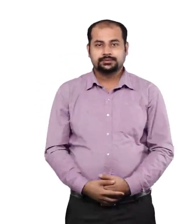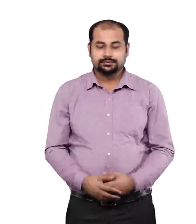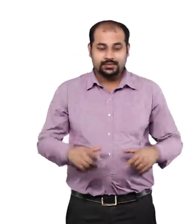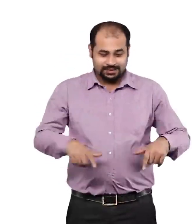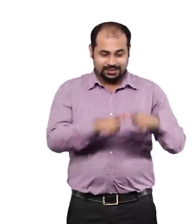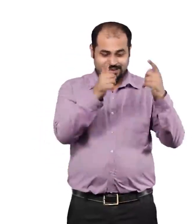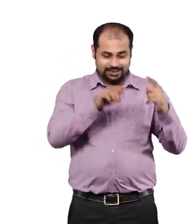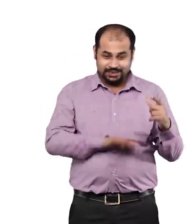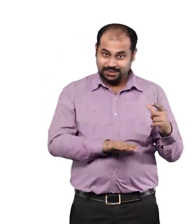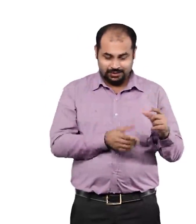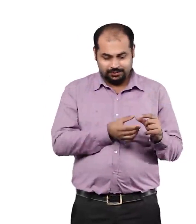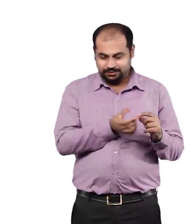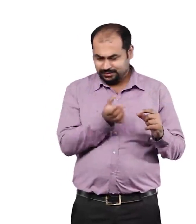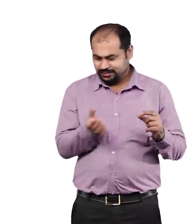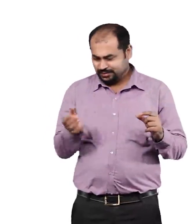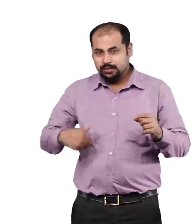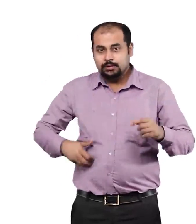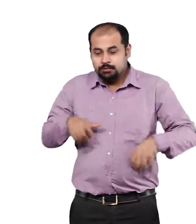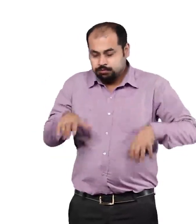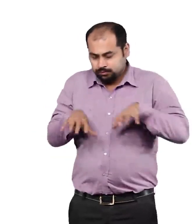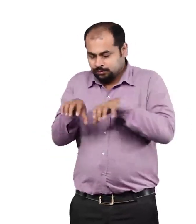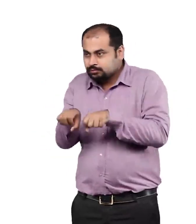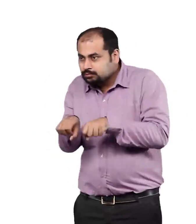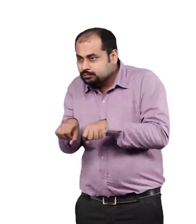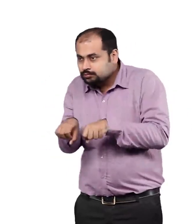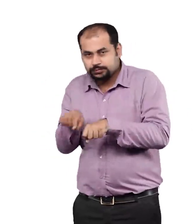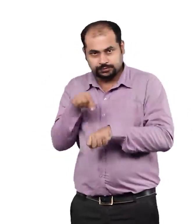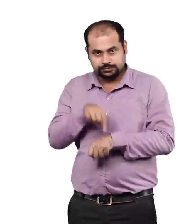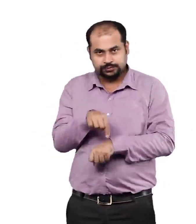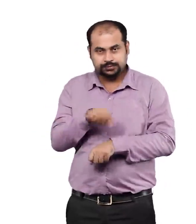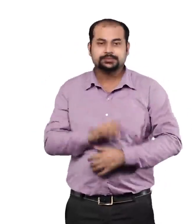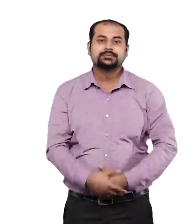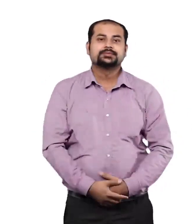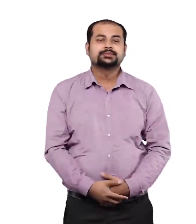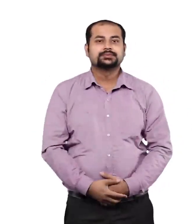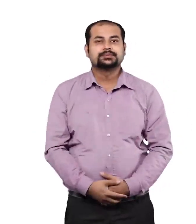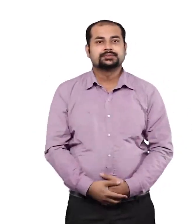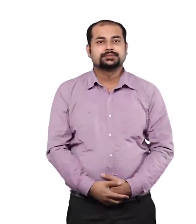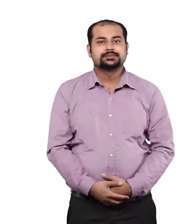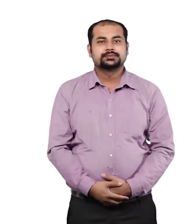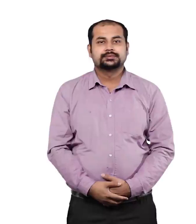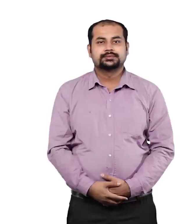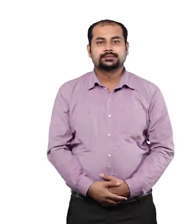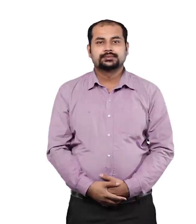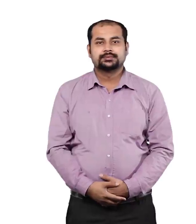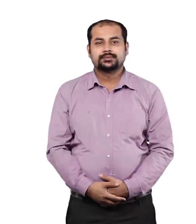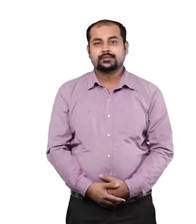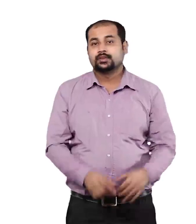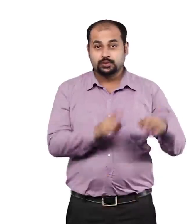and a monkey walking on the tree branch at the bottom left side of the picture.